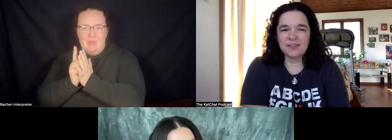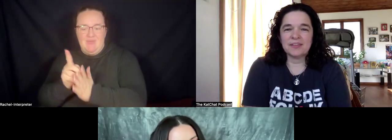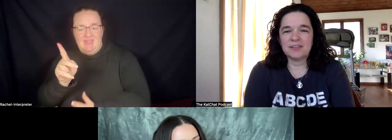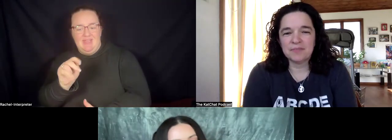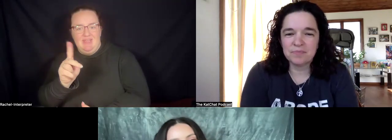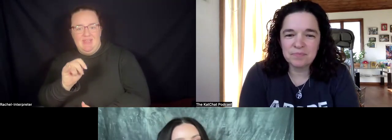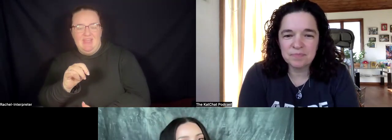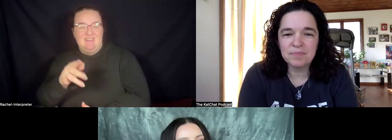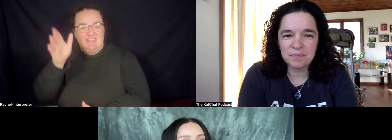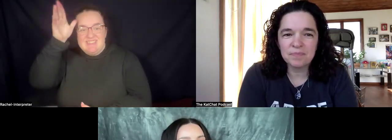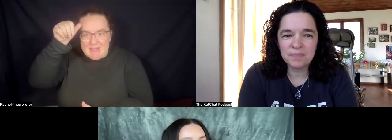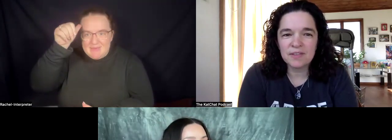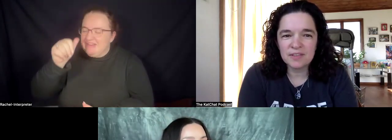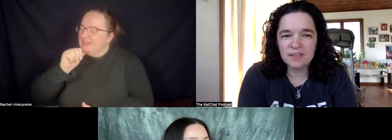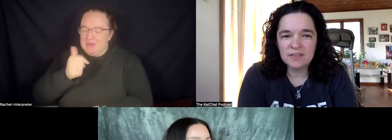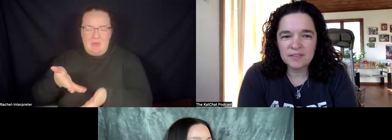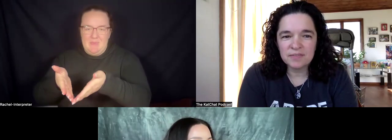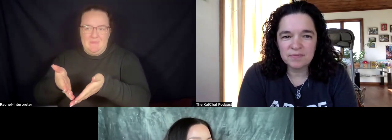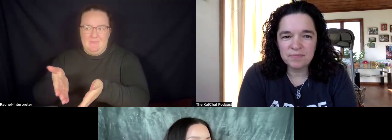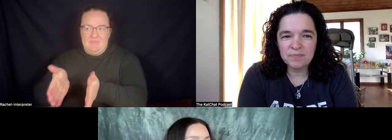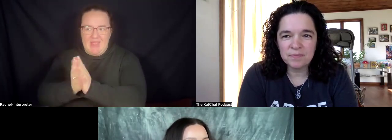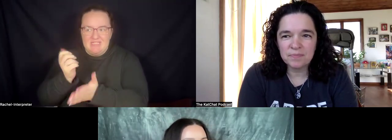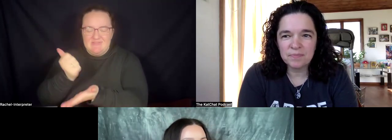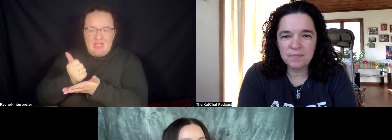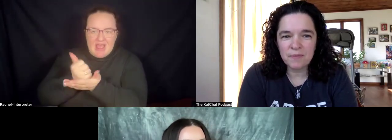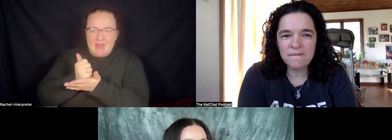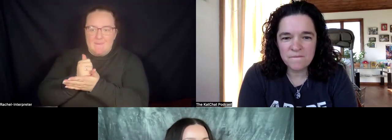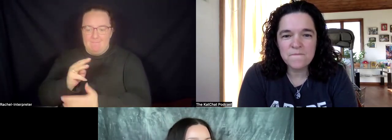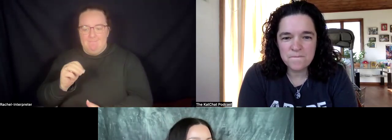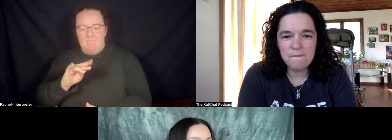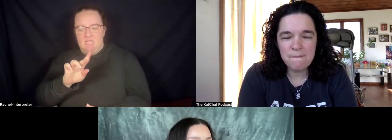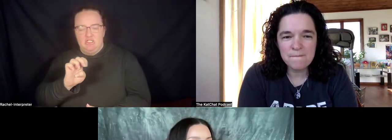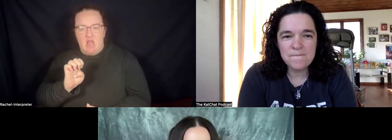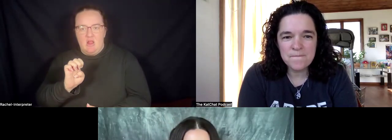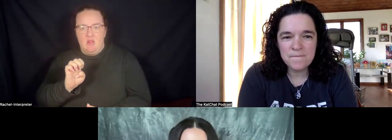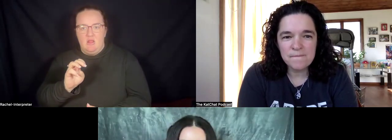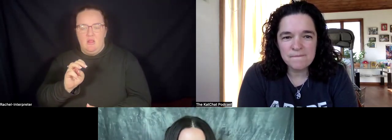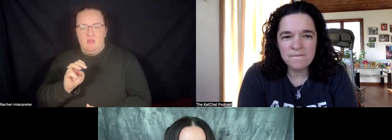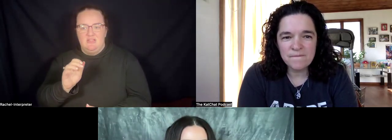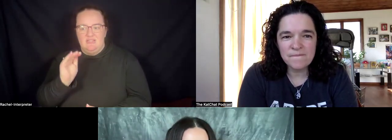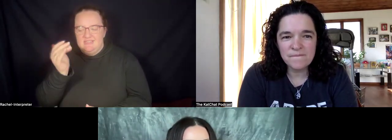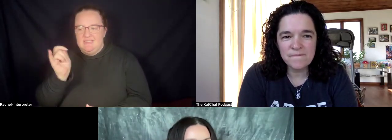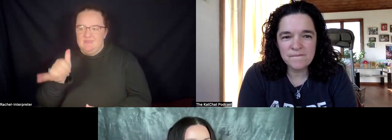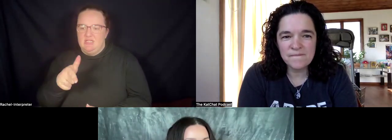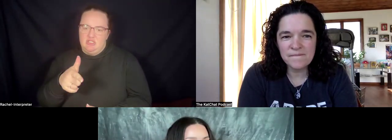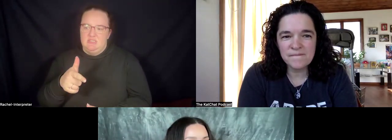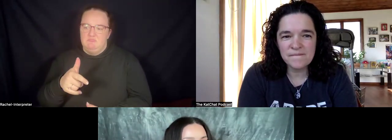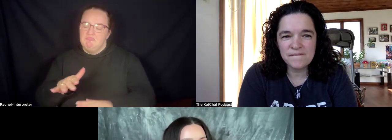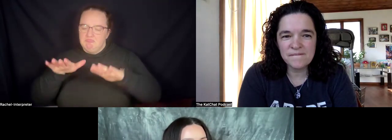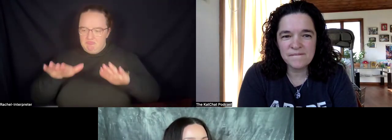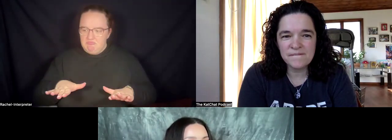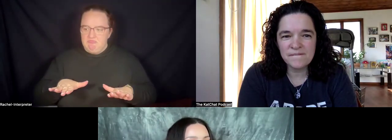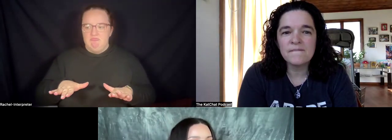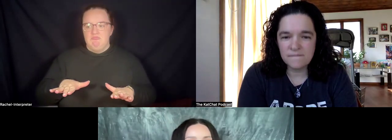being stubborn and won't ask for help. You have Michelle Morgan that's seems like she's settled. Sherry's kind